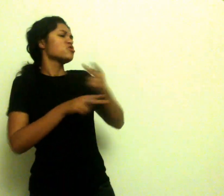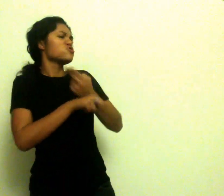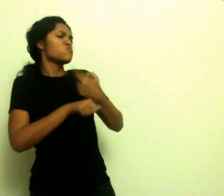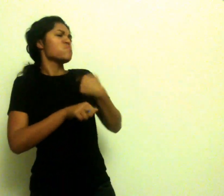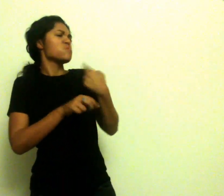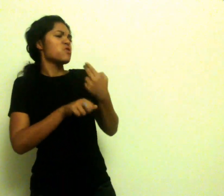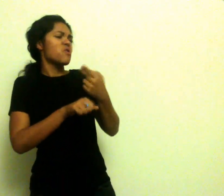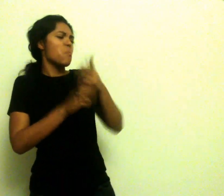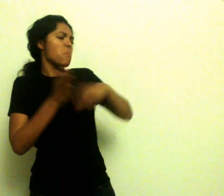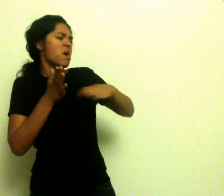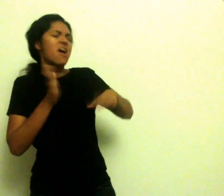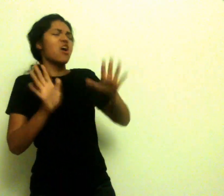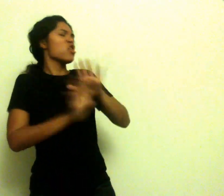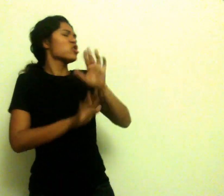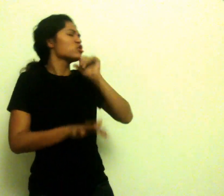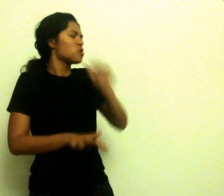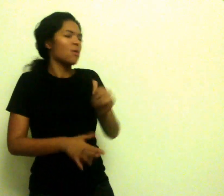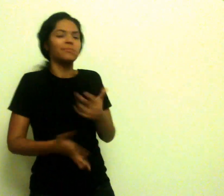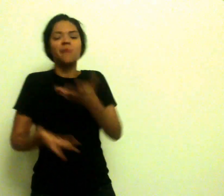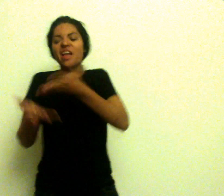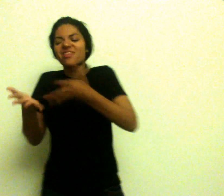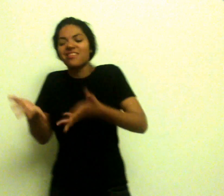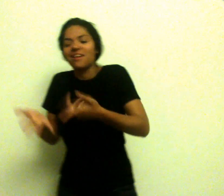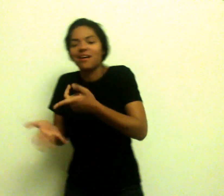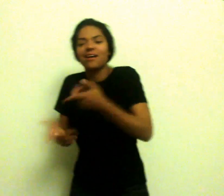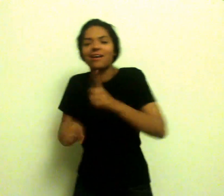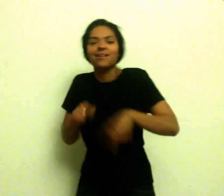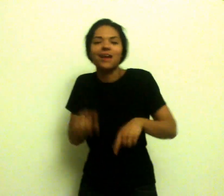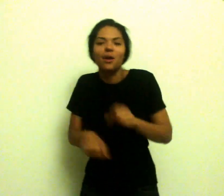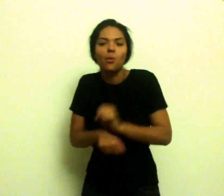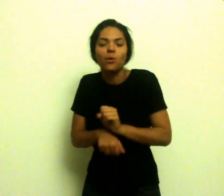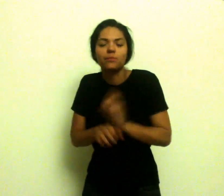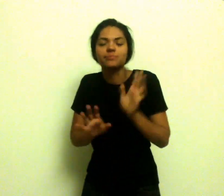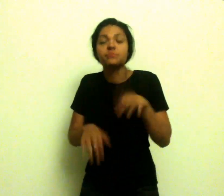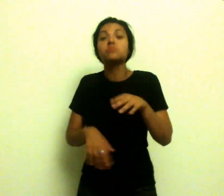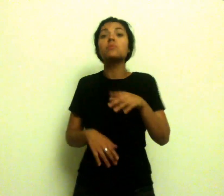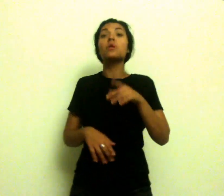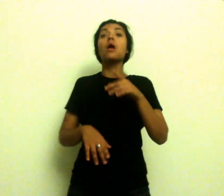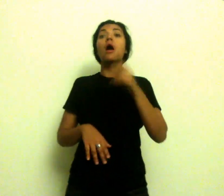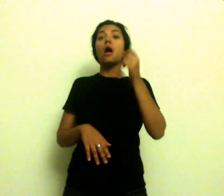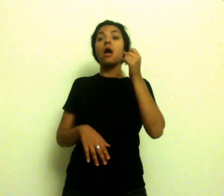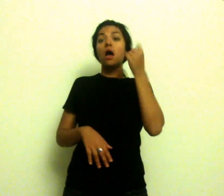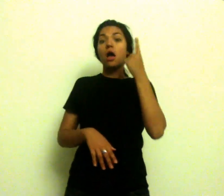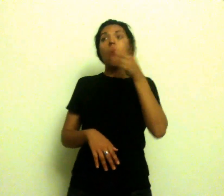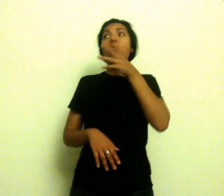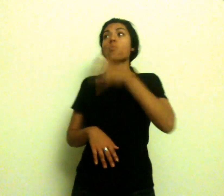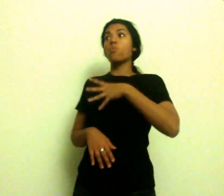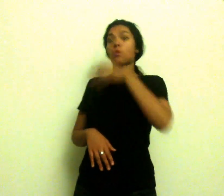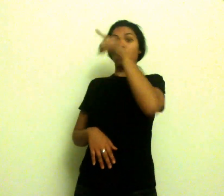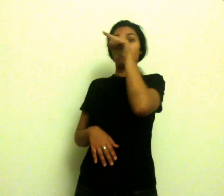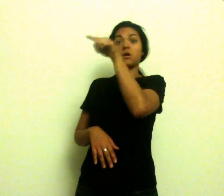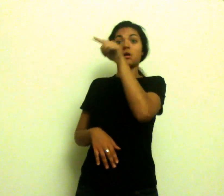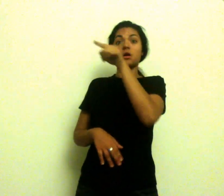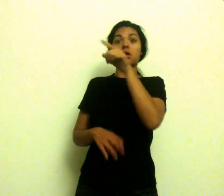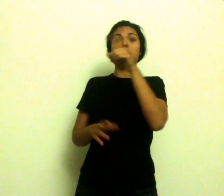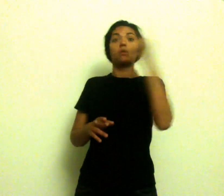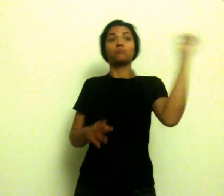young woman is being taken in front of the lens of a camera, the purpose of those doing that to her is to exploit her